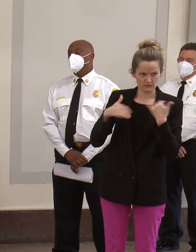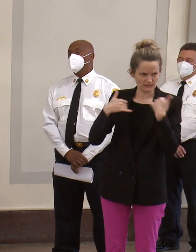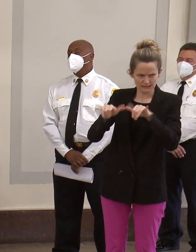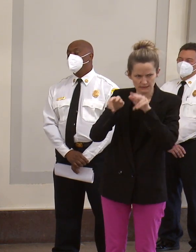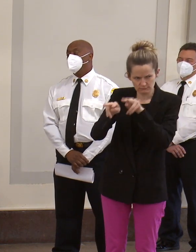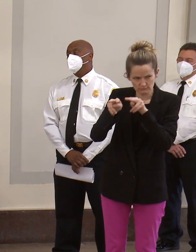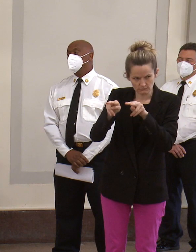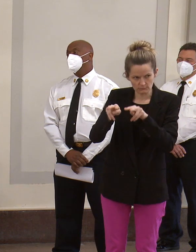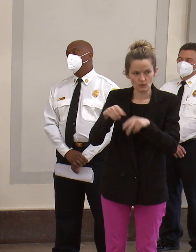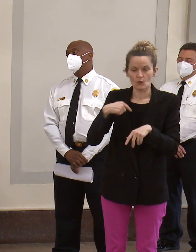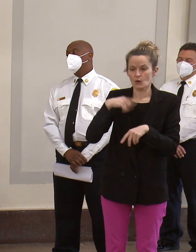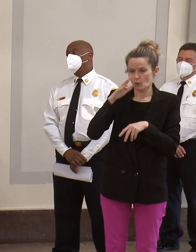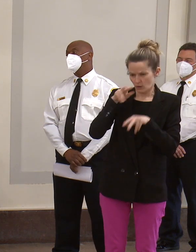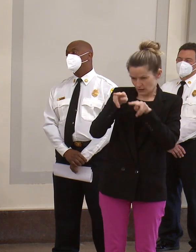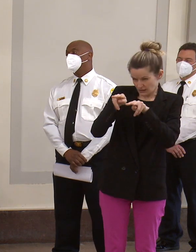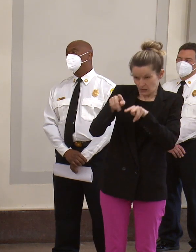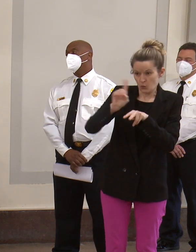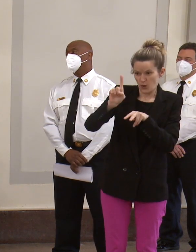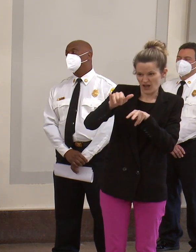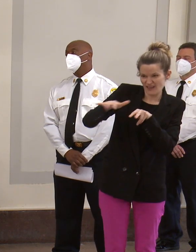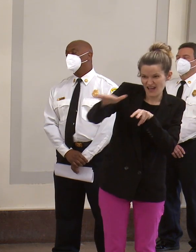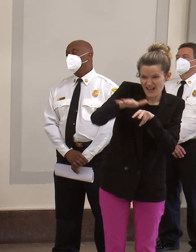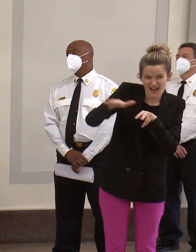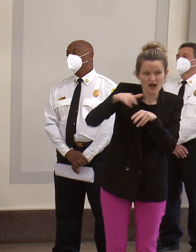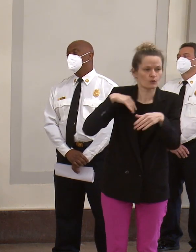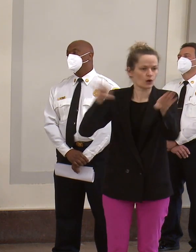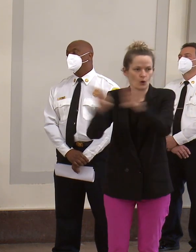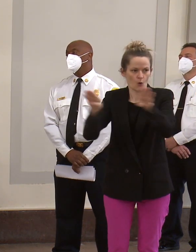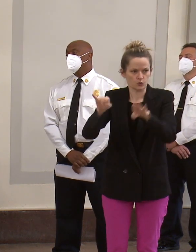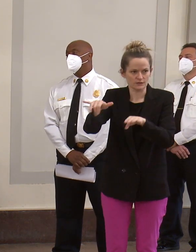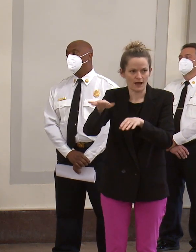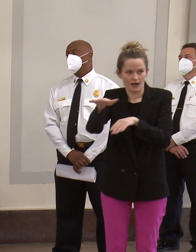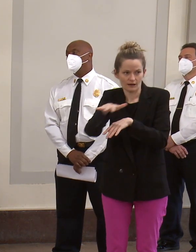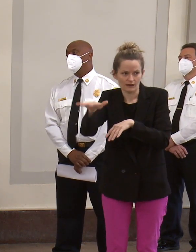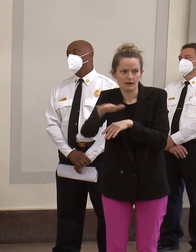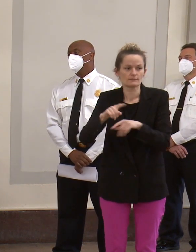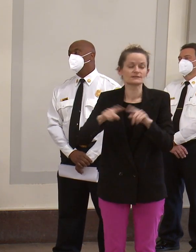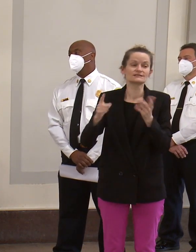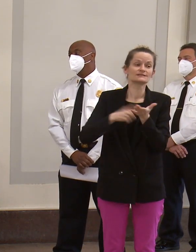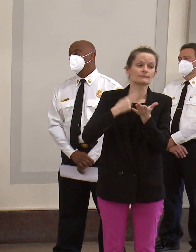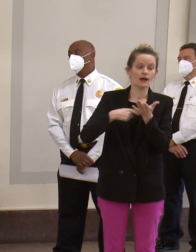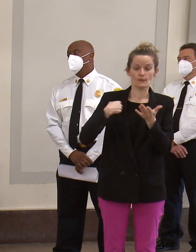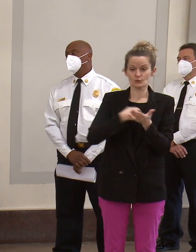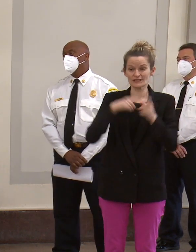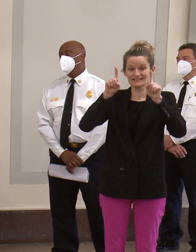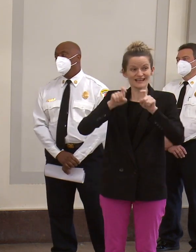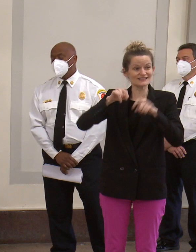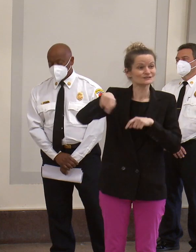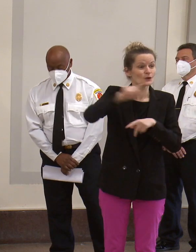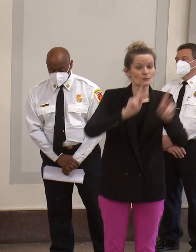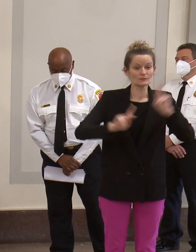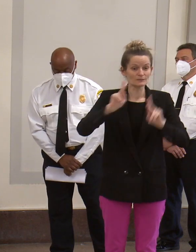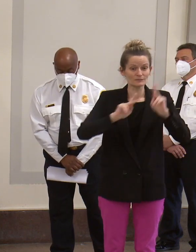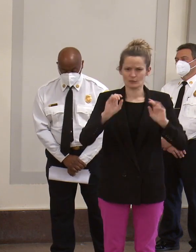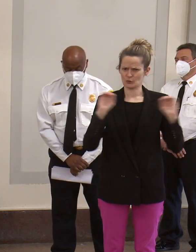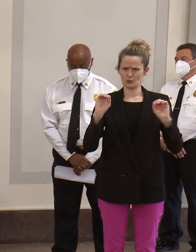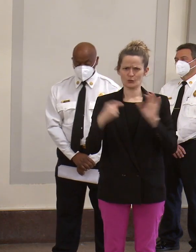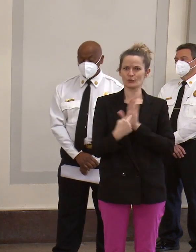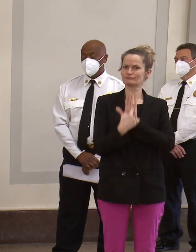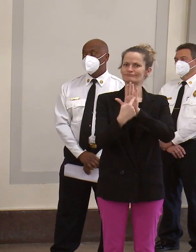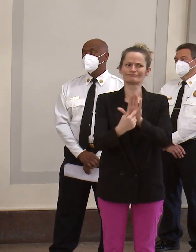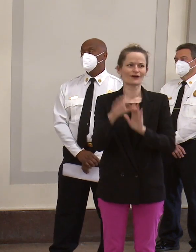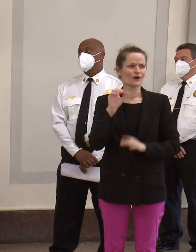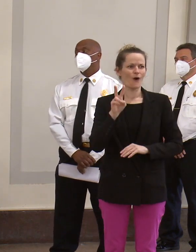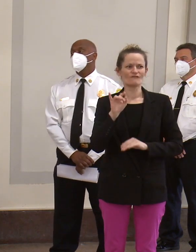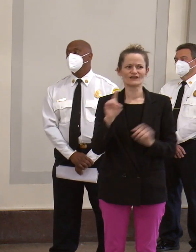individual be tested. And so, we anticipate, because we're sometimes testing people who, again, have no symptoms at all, that you may catch some cases that were